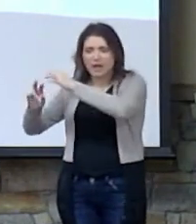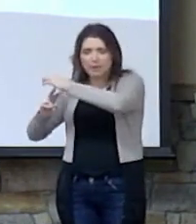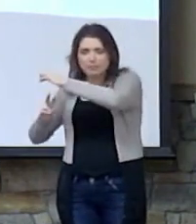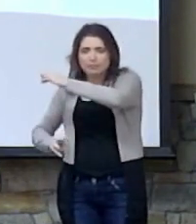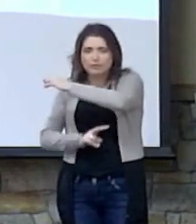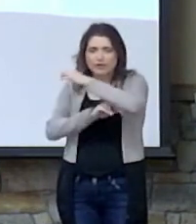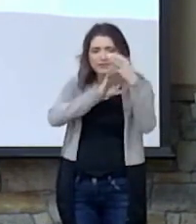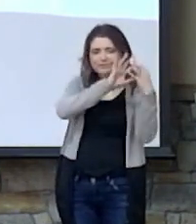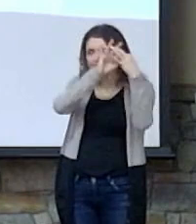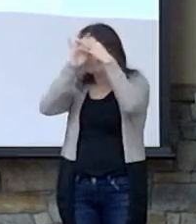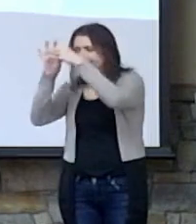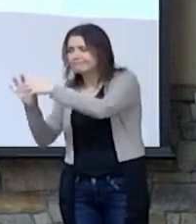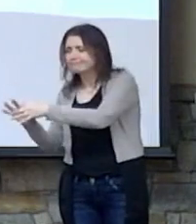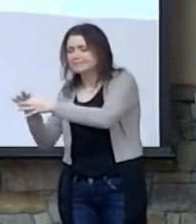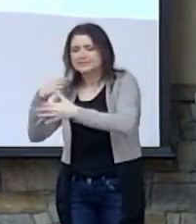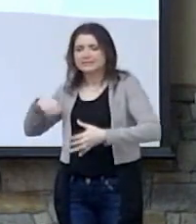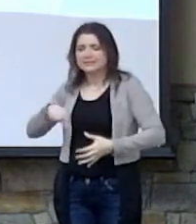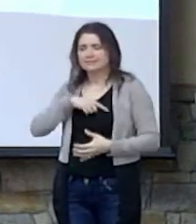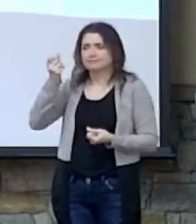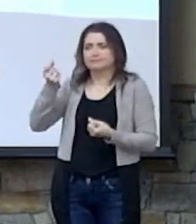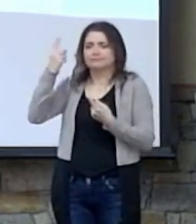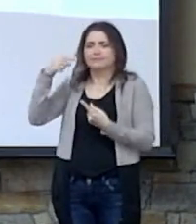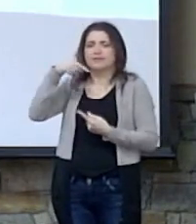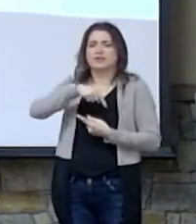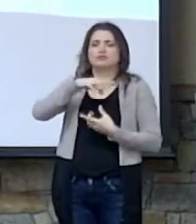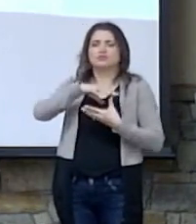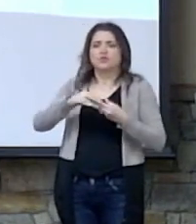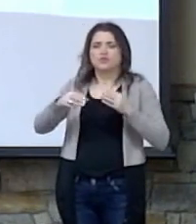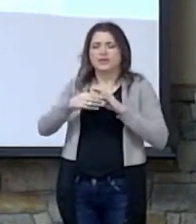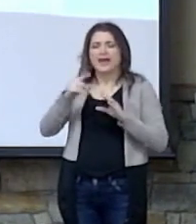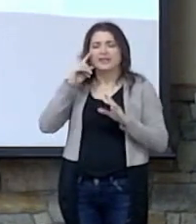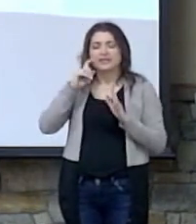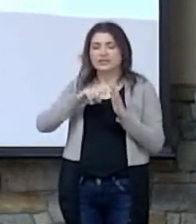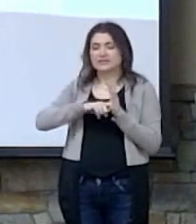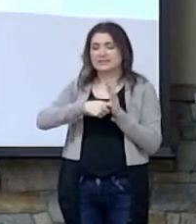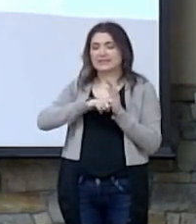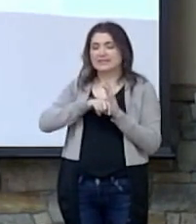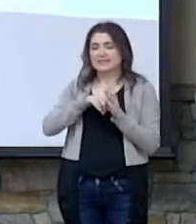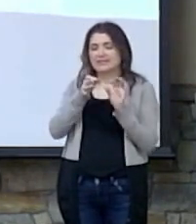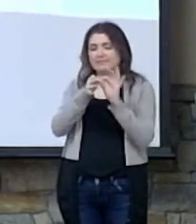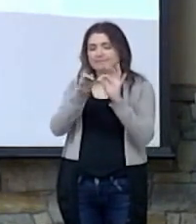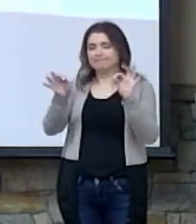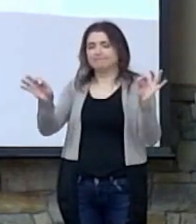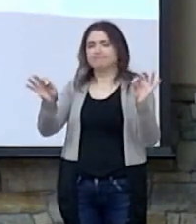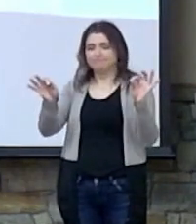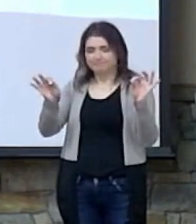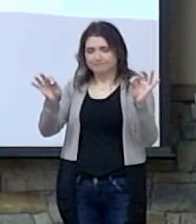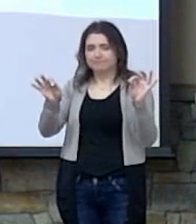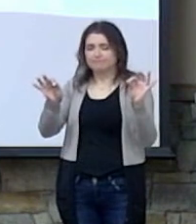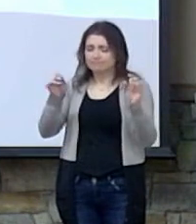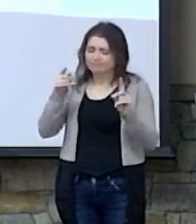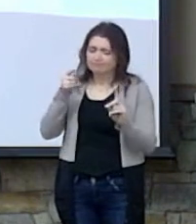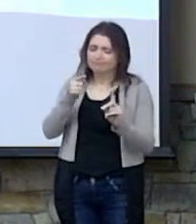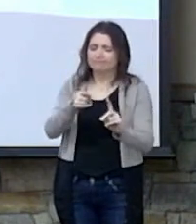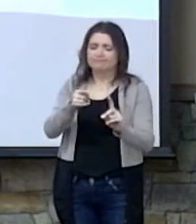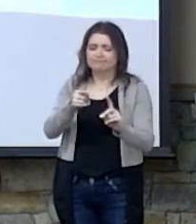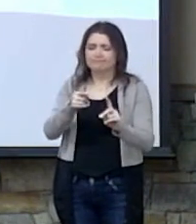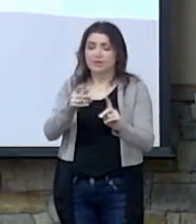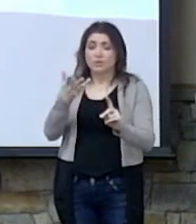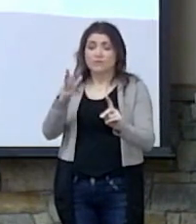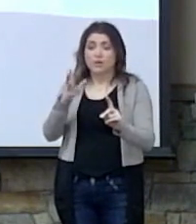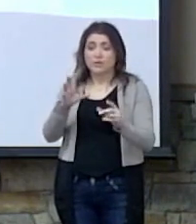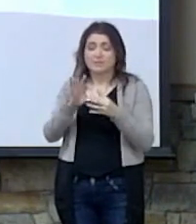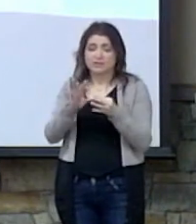is? I believe there's a key phrase found in this passage that's the point of the whole story. We've already made mention